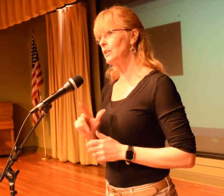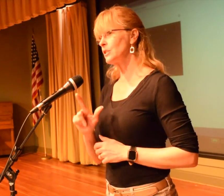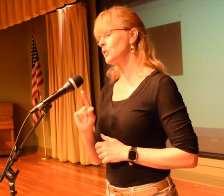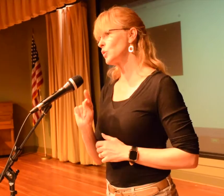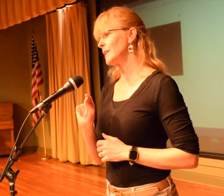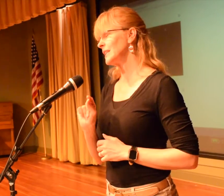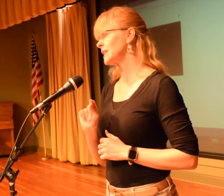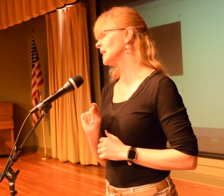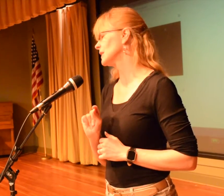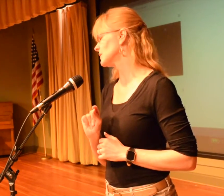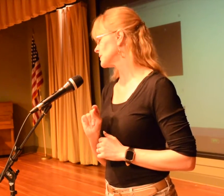get to the 20s.